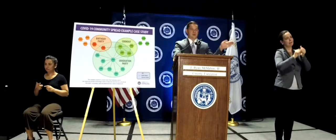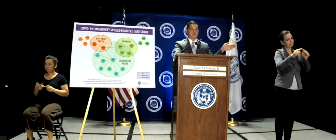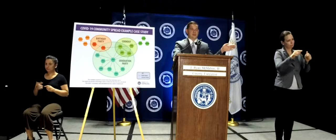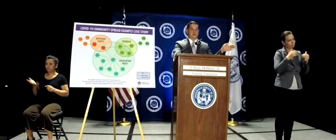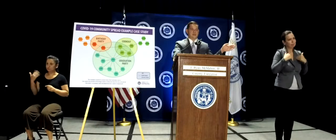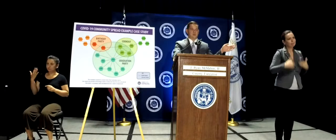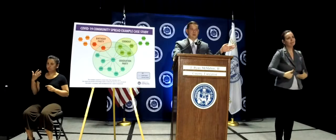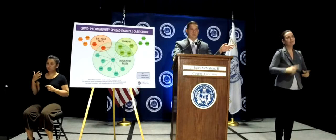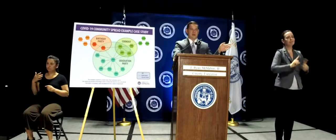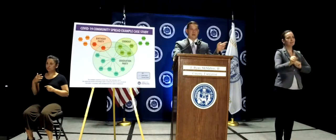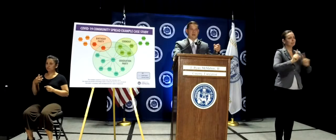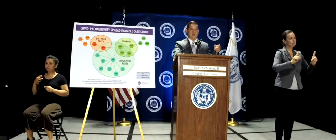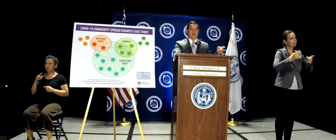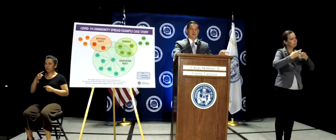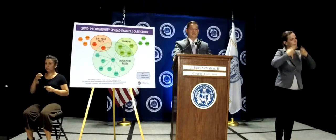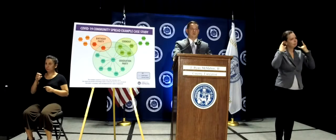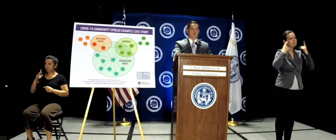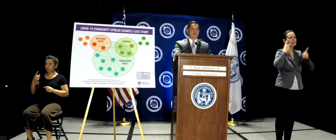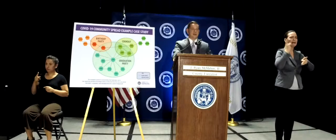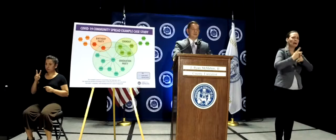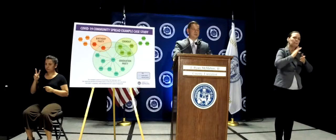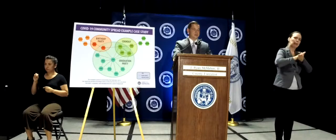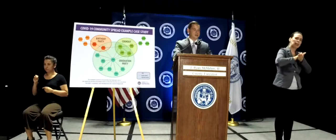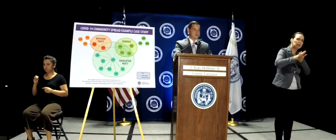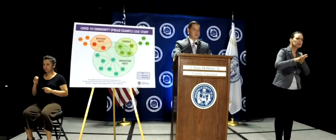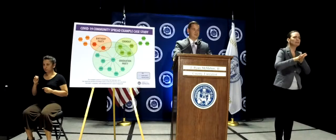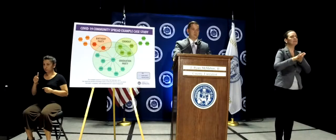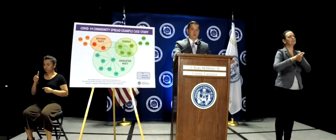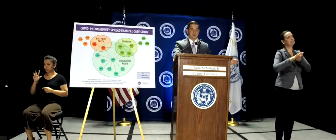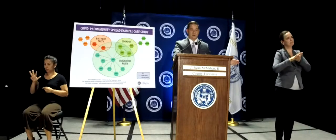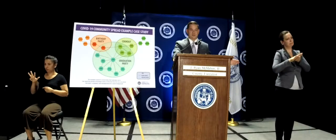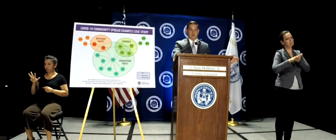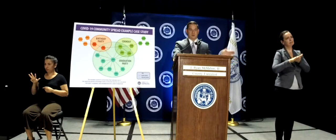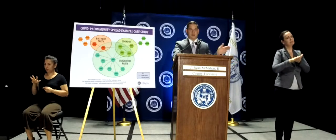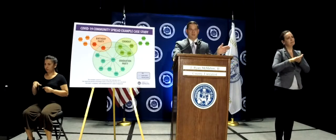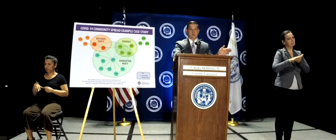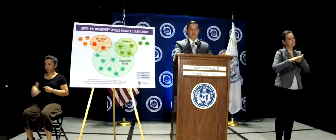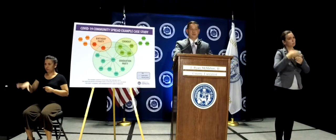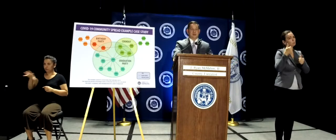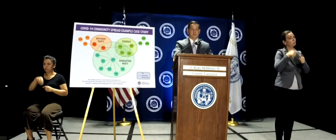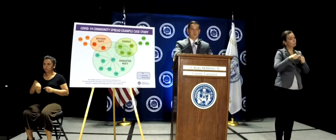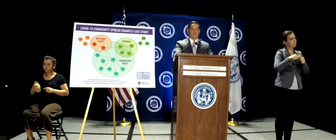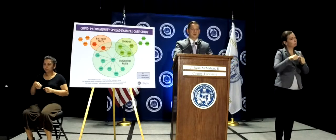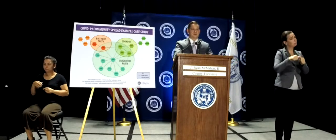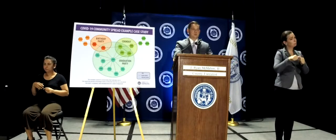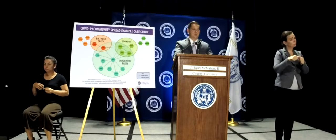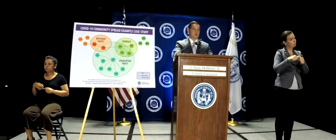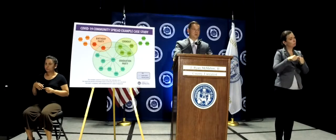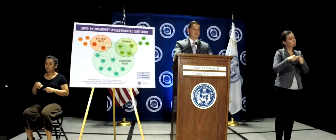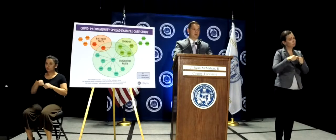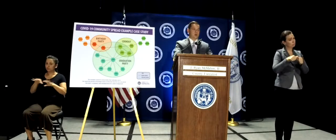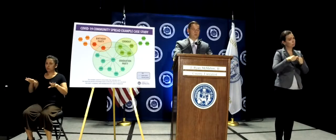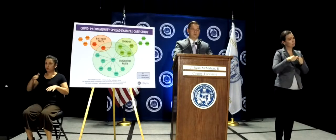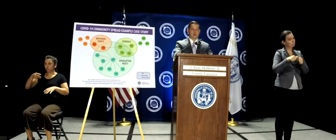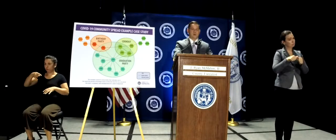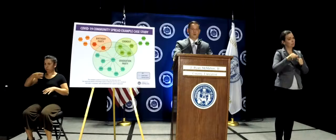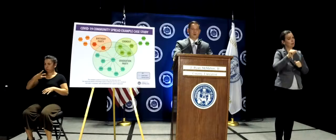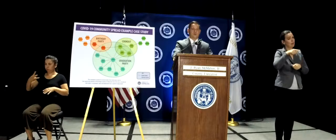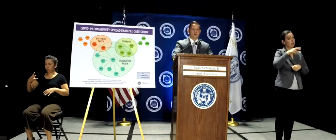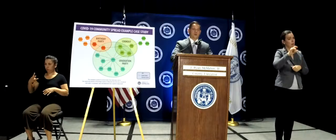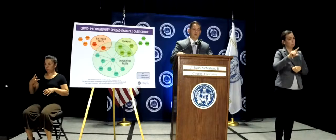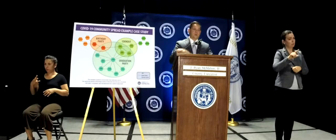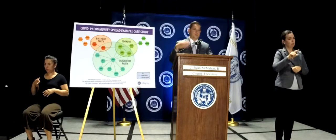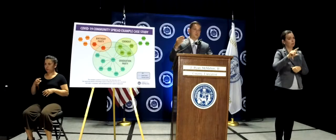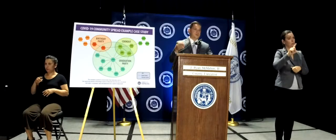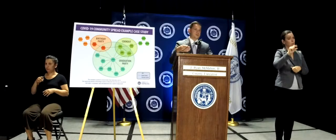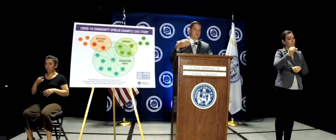of 2019, we had about 80 influenza A and B cases. Everybody did a great job with hygiene. April 2020, we had 0. So